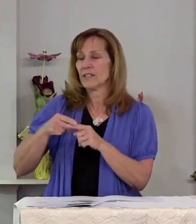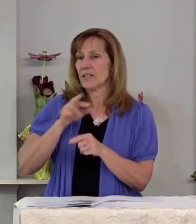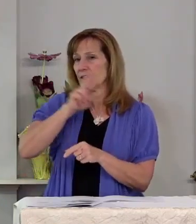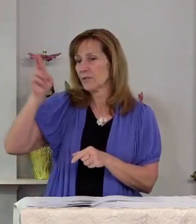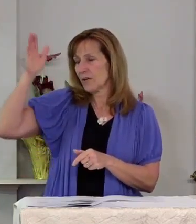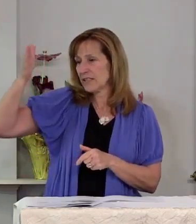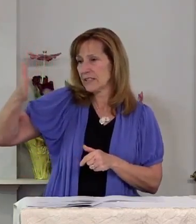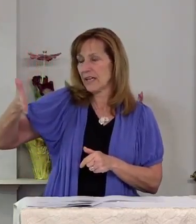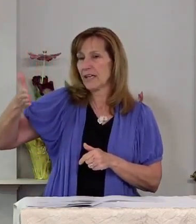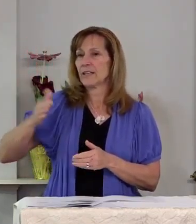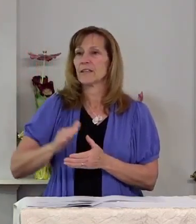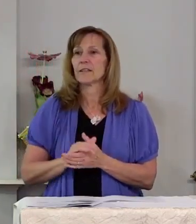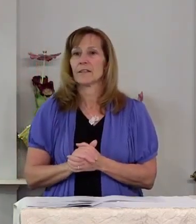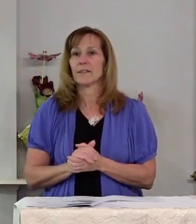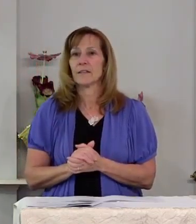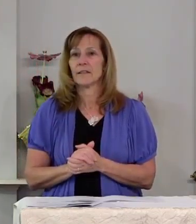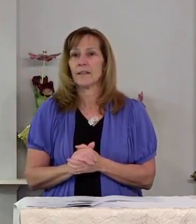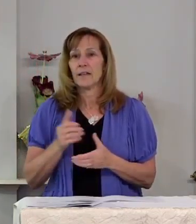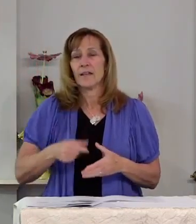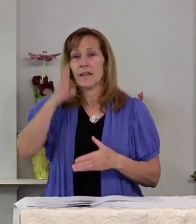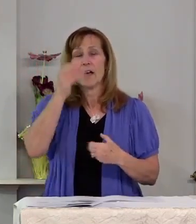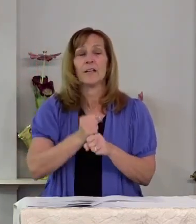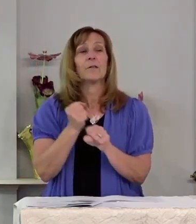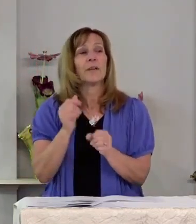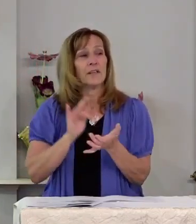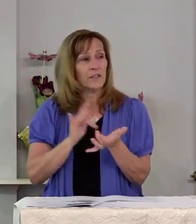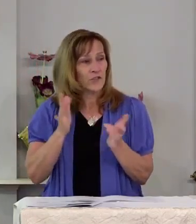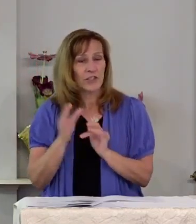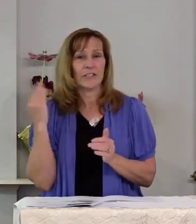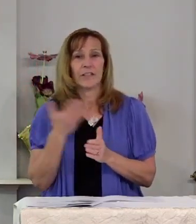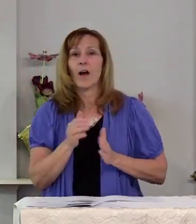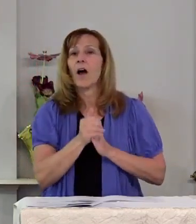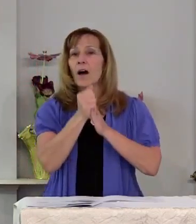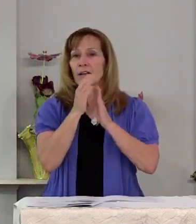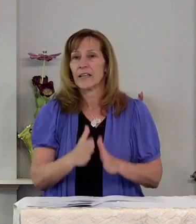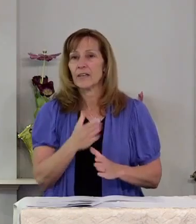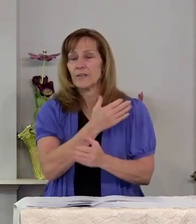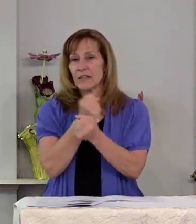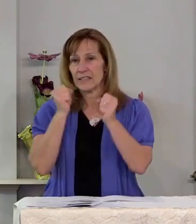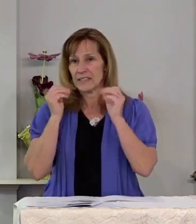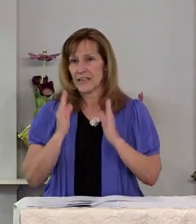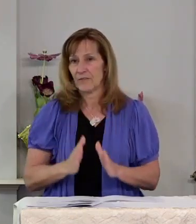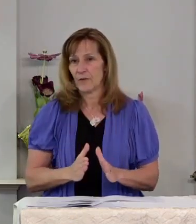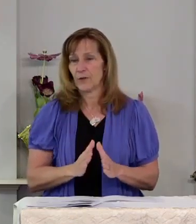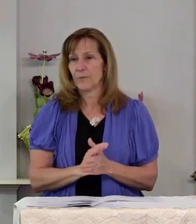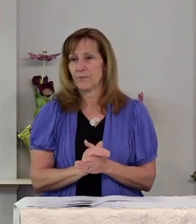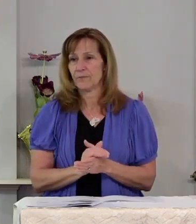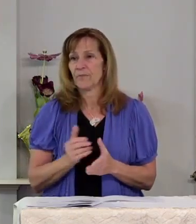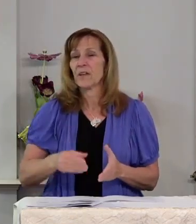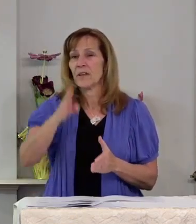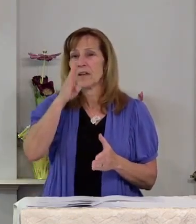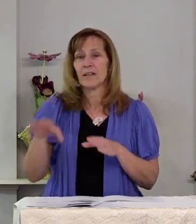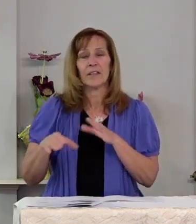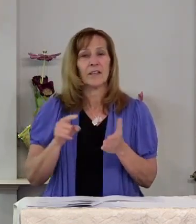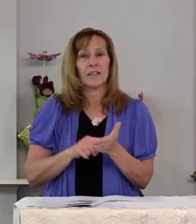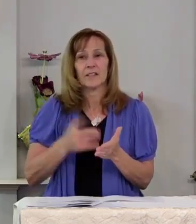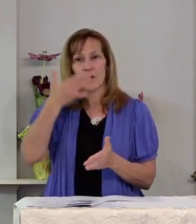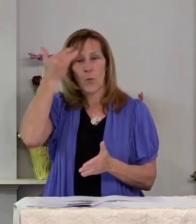right side. God made Jesus our leader and Savior. God did